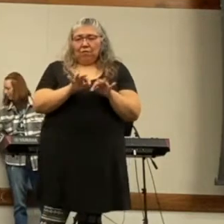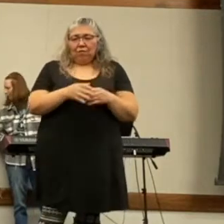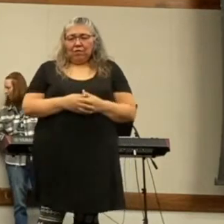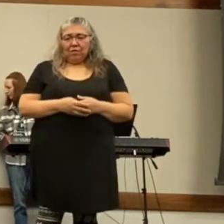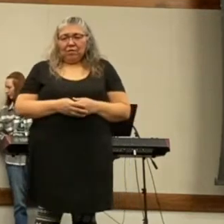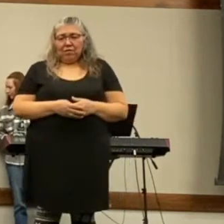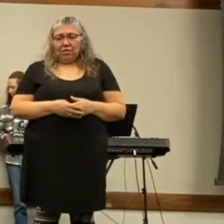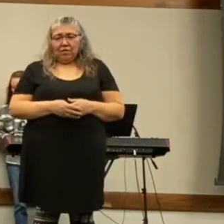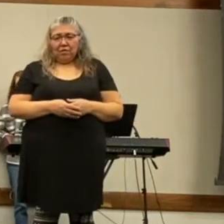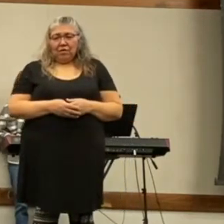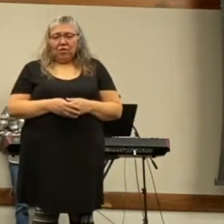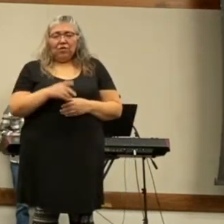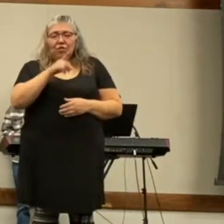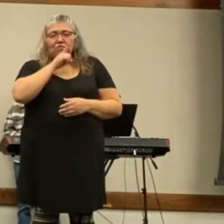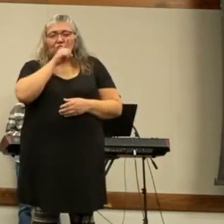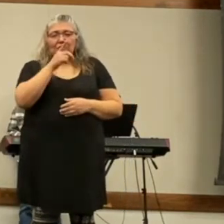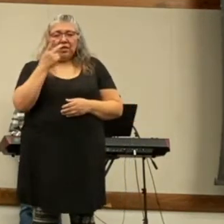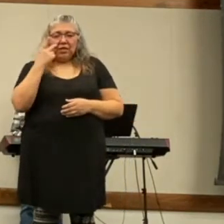God, do you really see me?